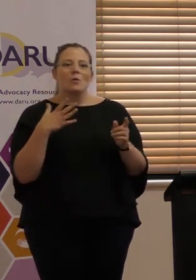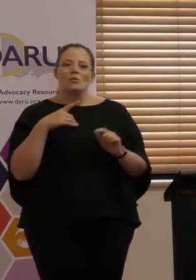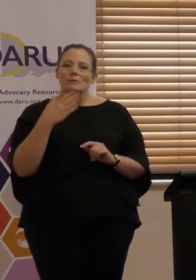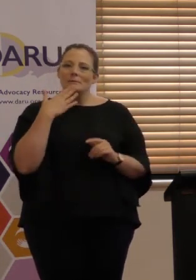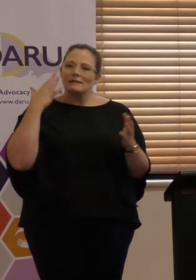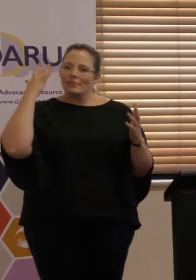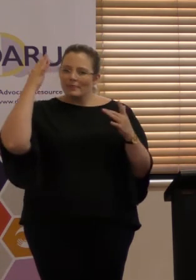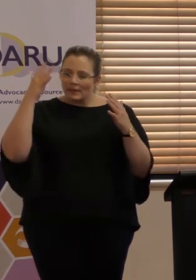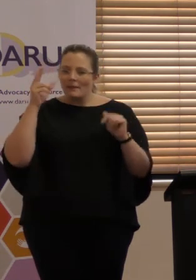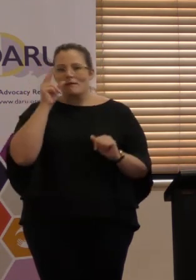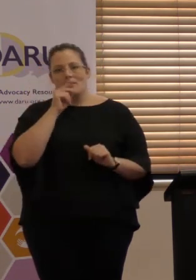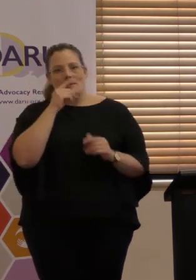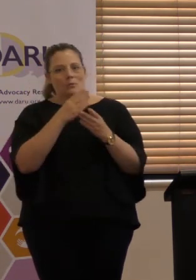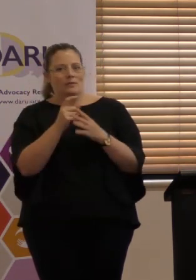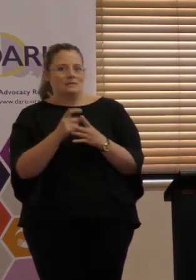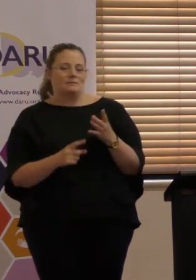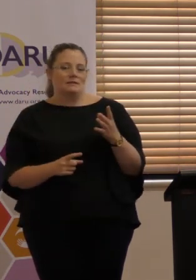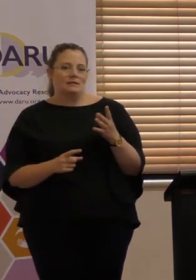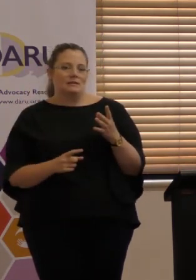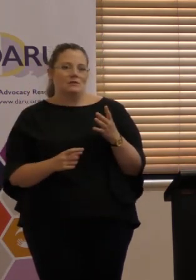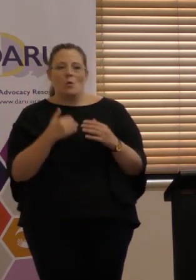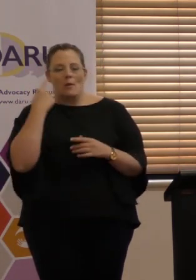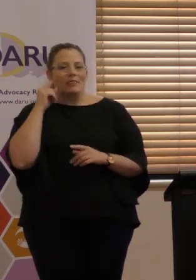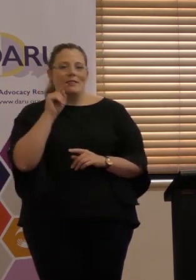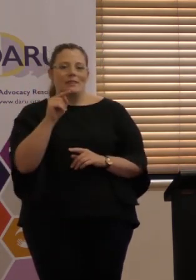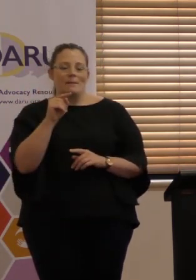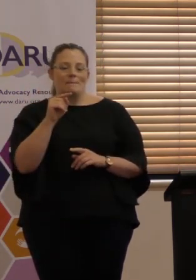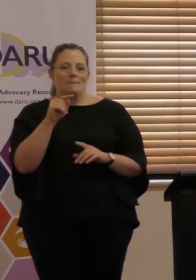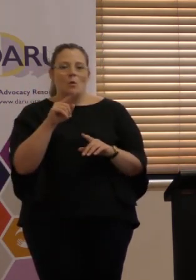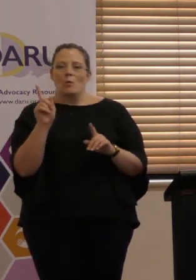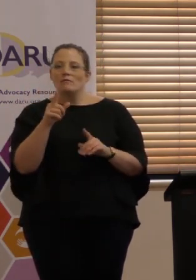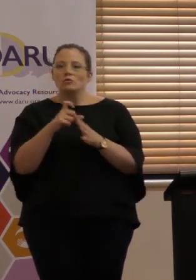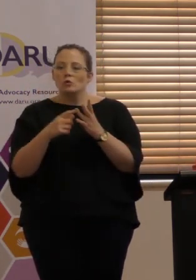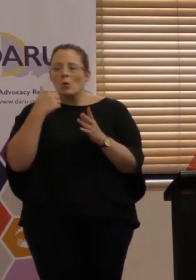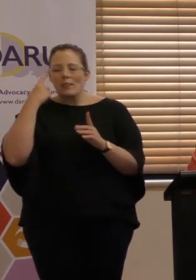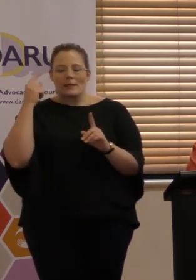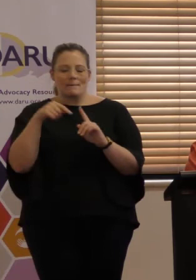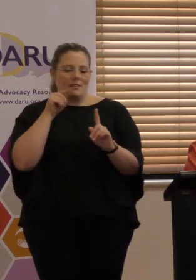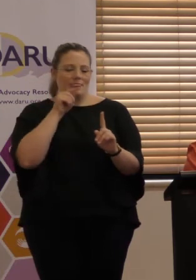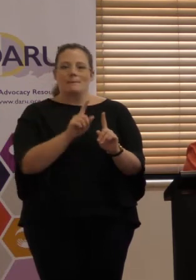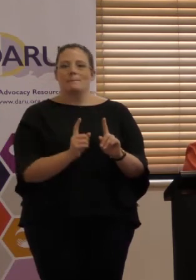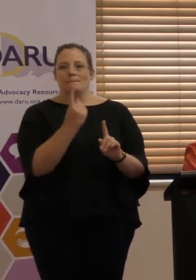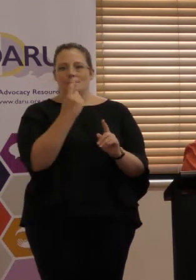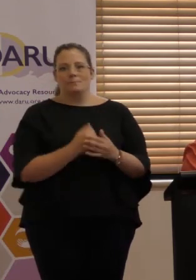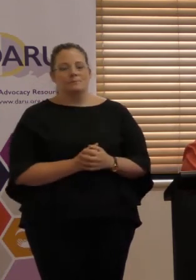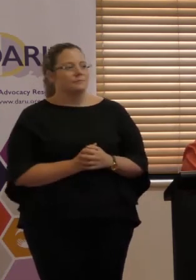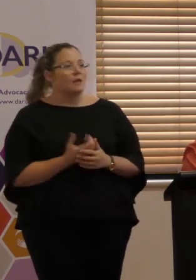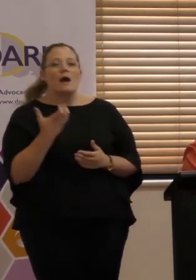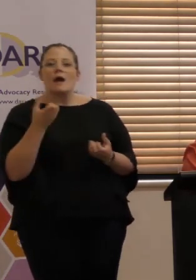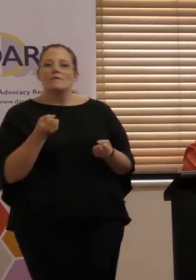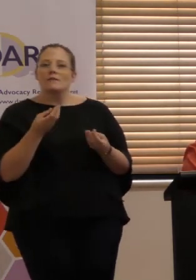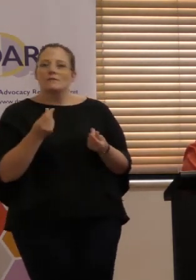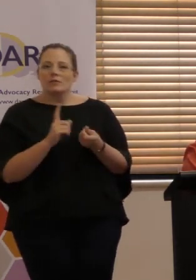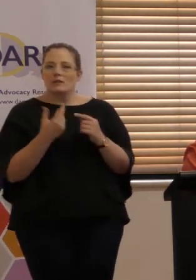young people with disabilities at the core of what you do. I've just got a couple of resources that I'm going to end